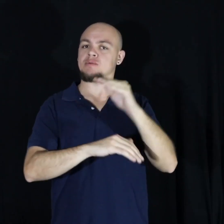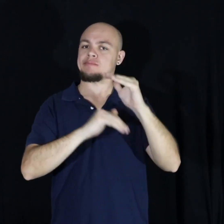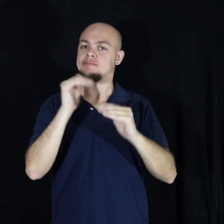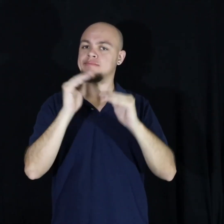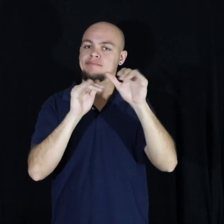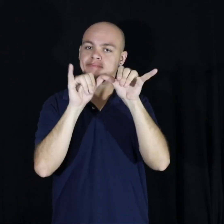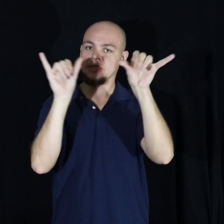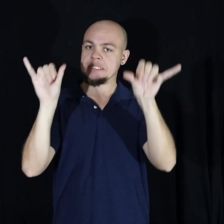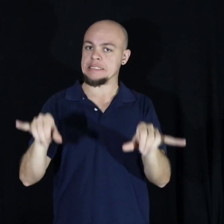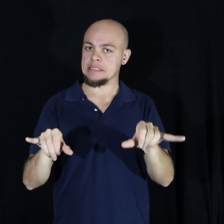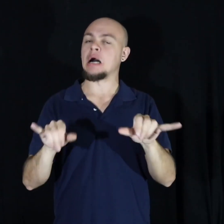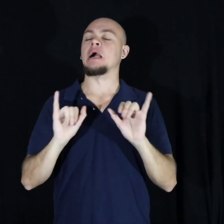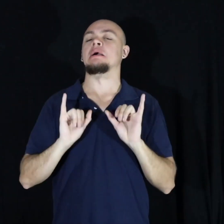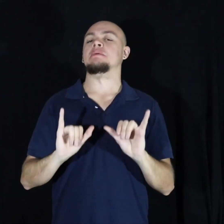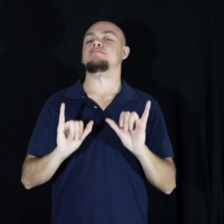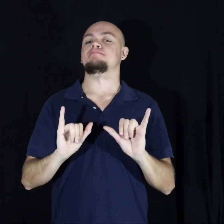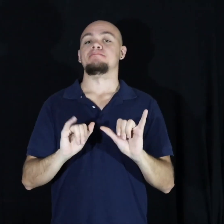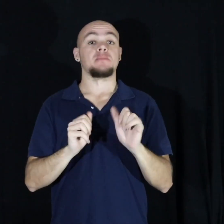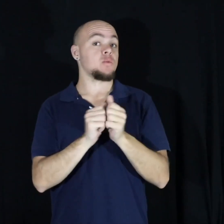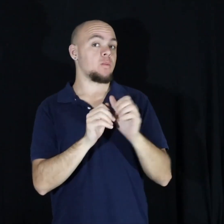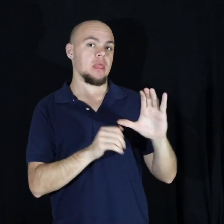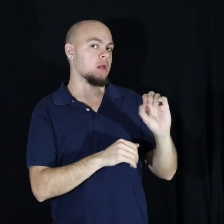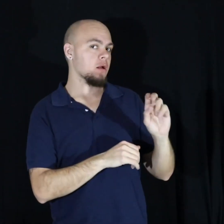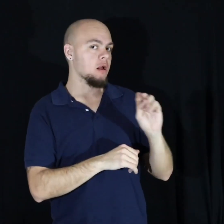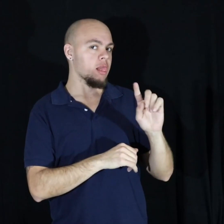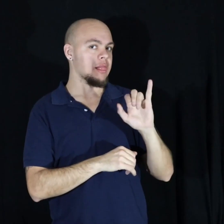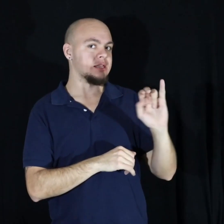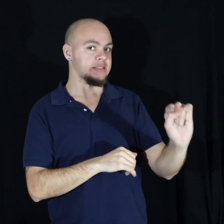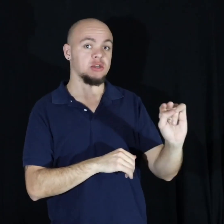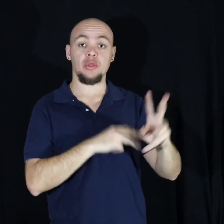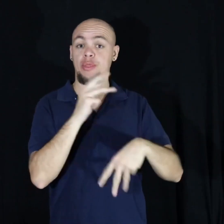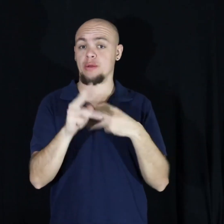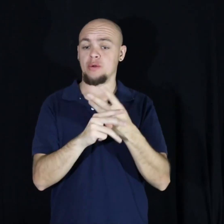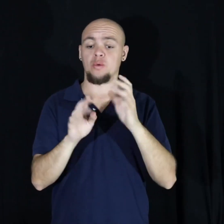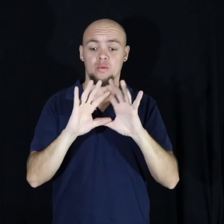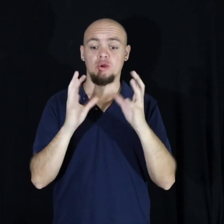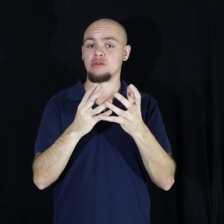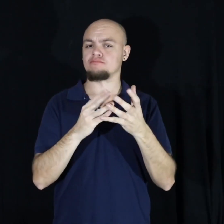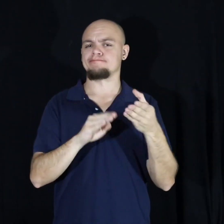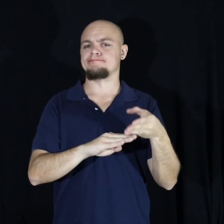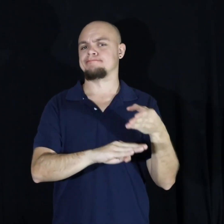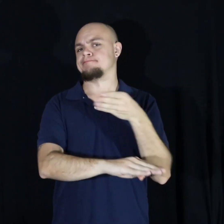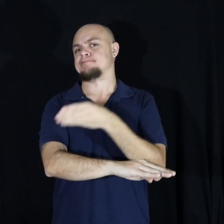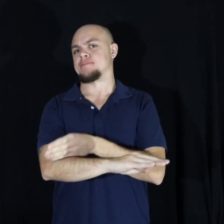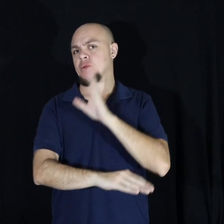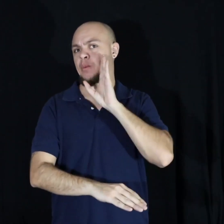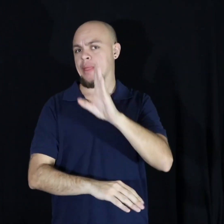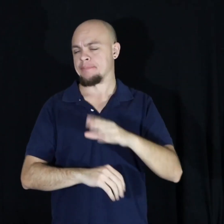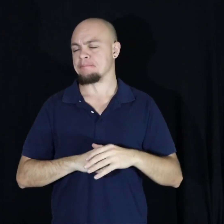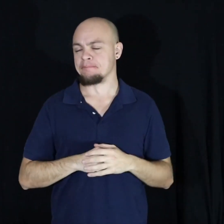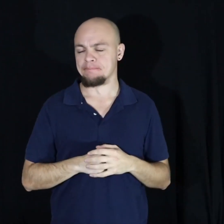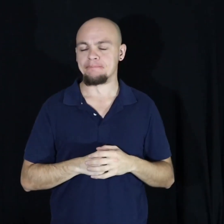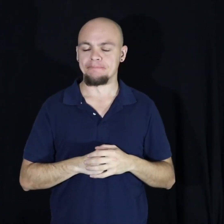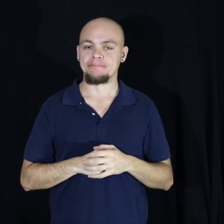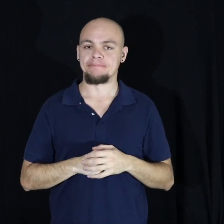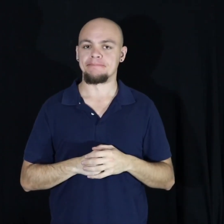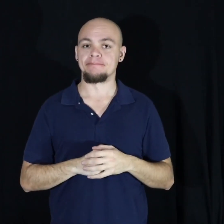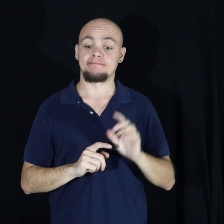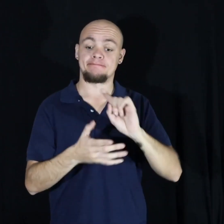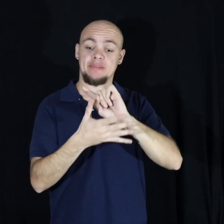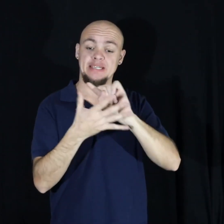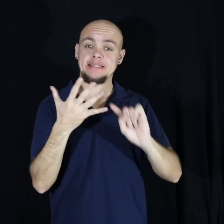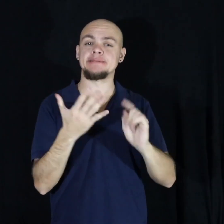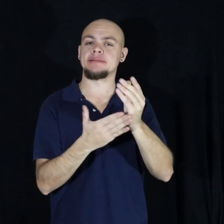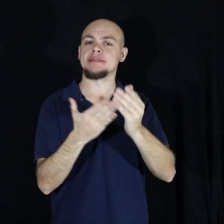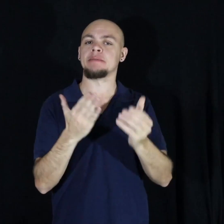without colonizations or corruptions, the world will undoubtedly be a better place to live in. These are some